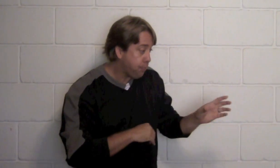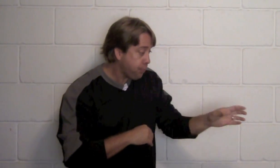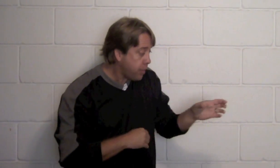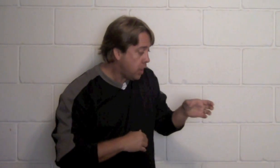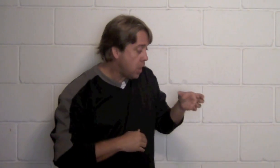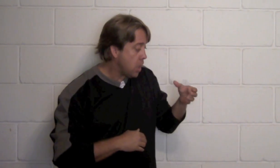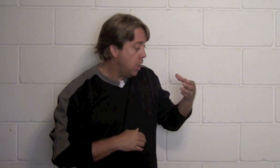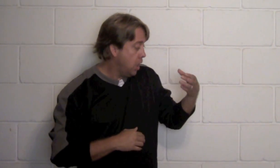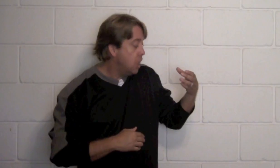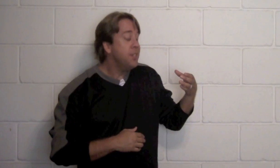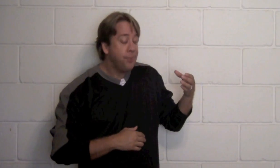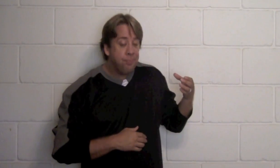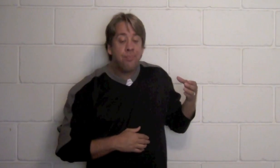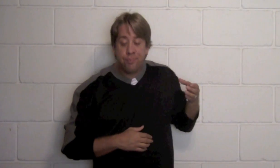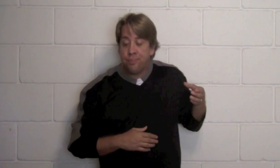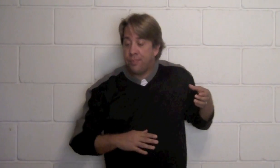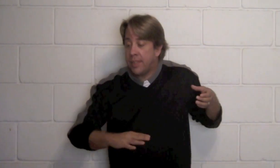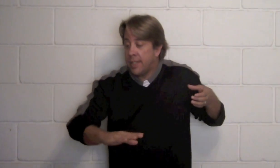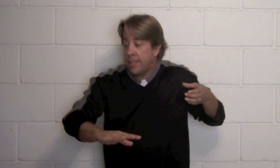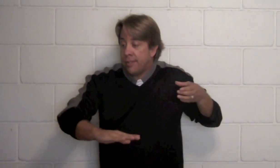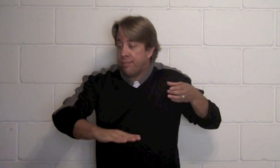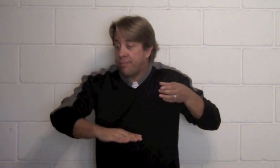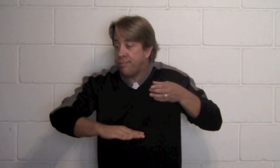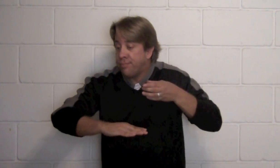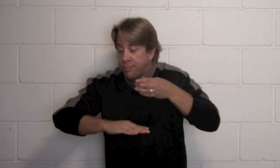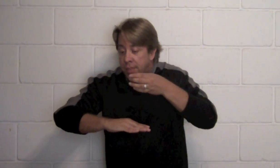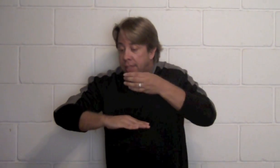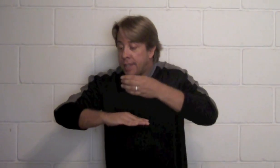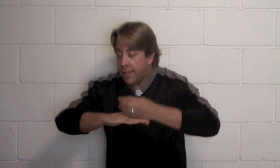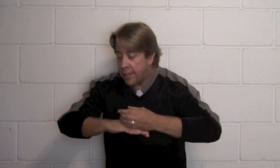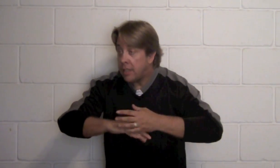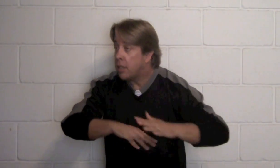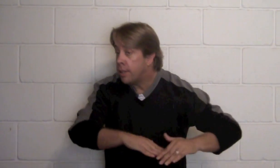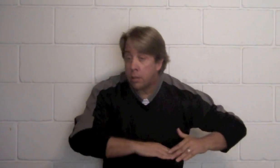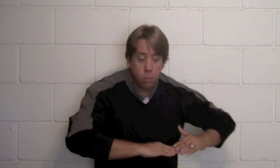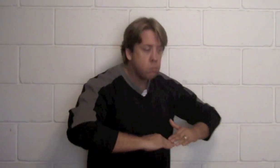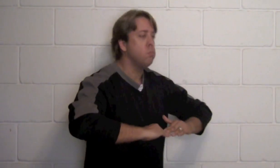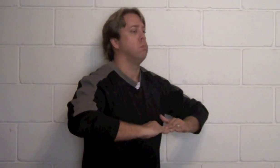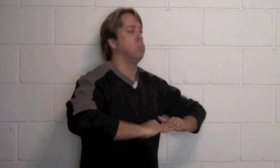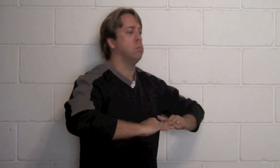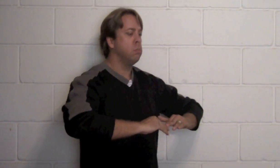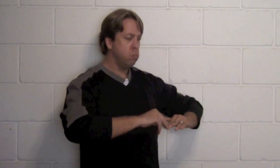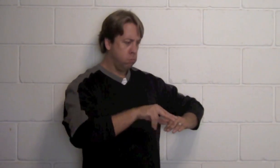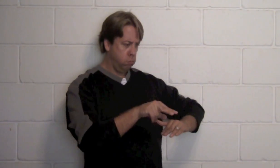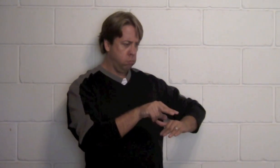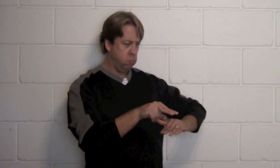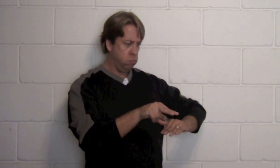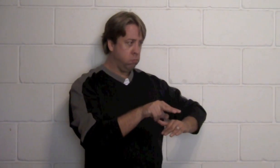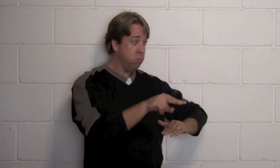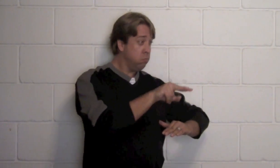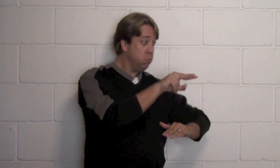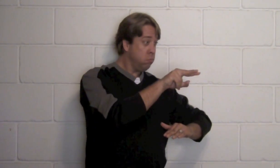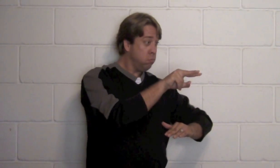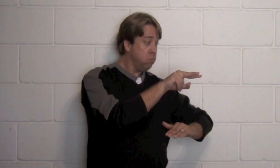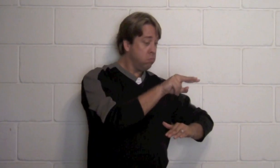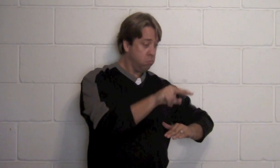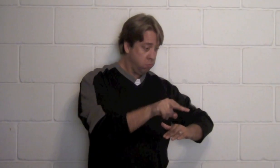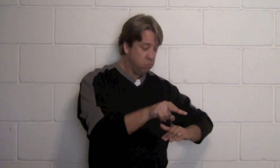This time she grabbed a different can off the shelf, placed it on a counter, and the owner noticed it was a can